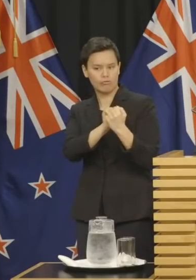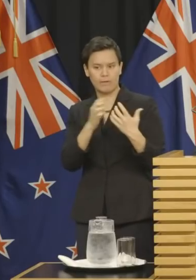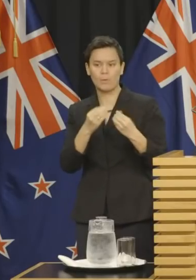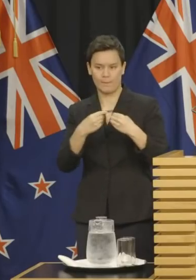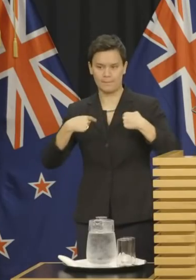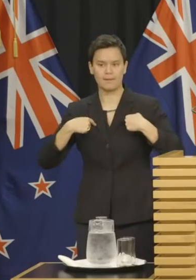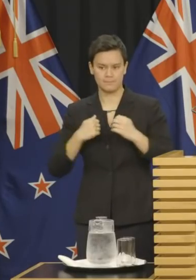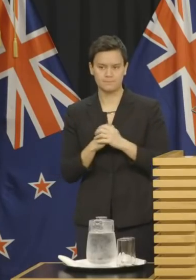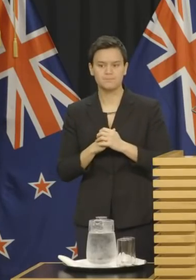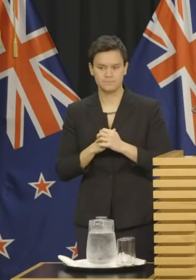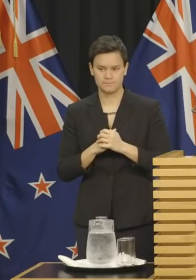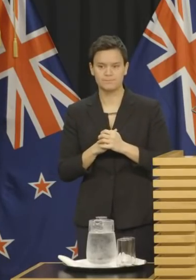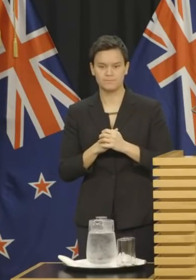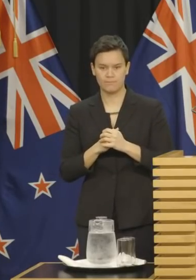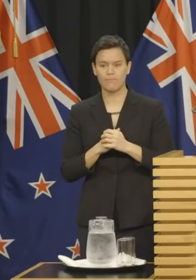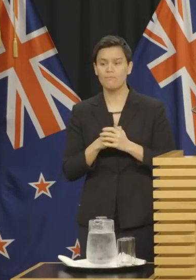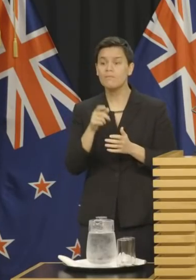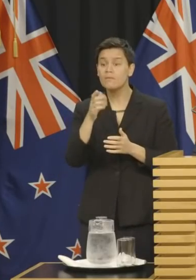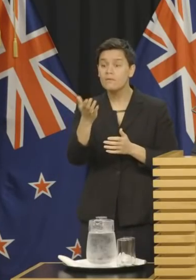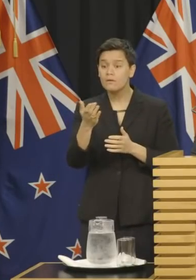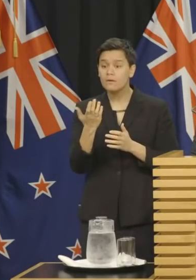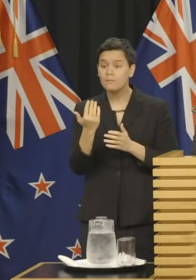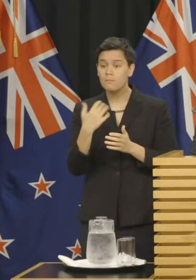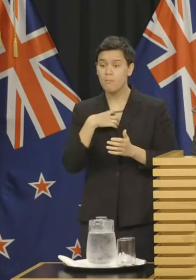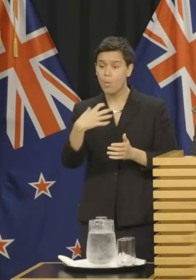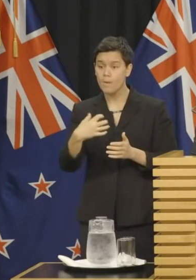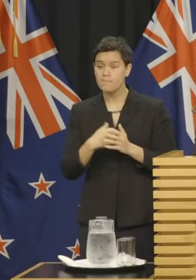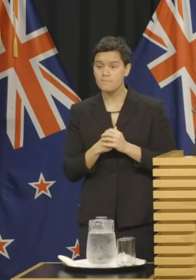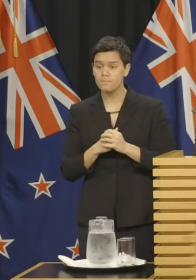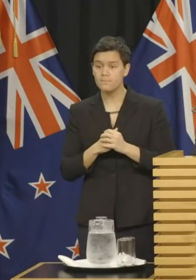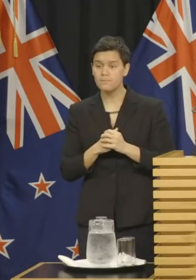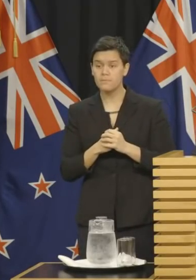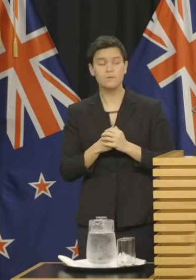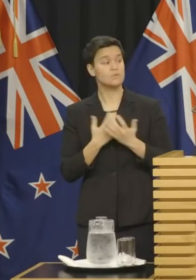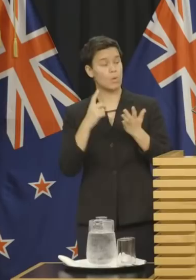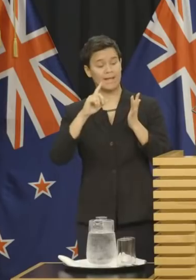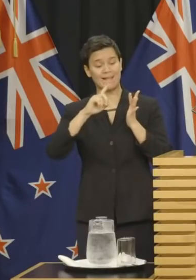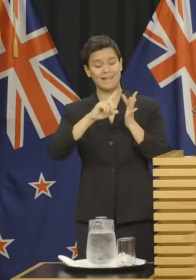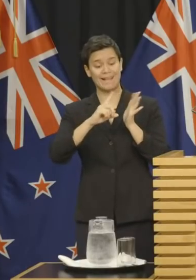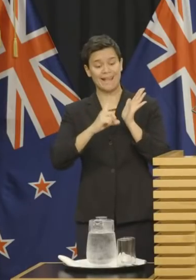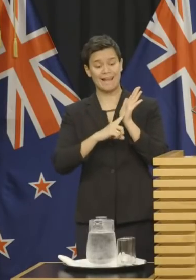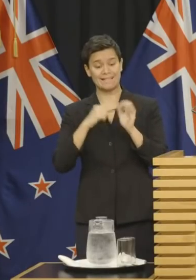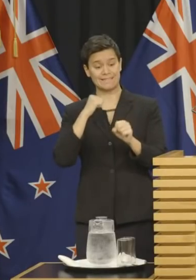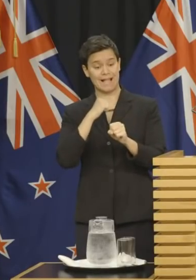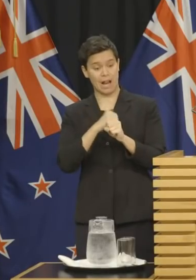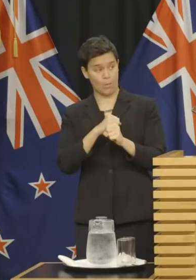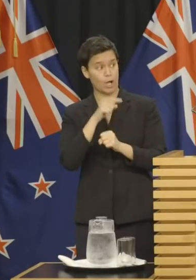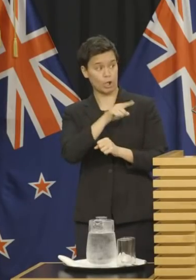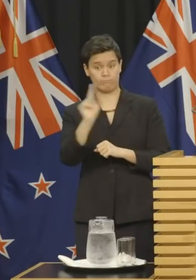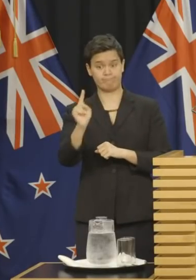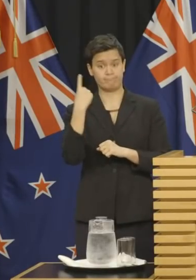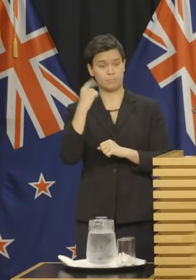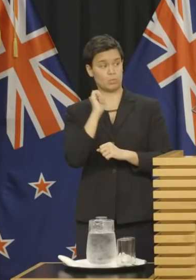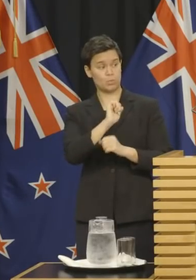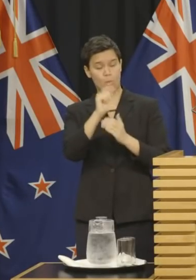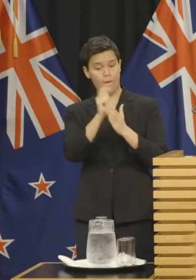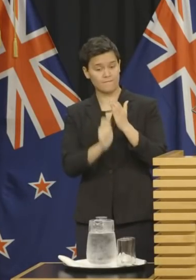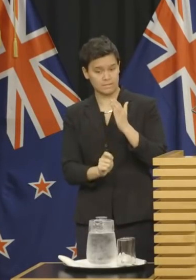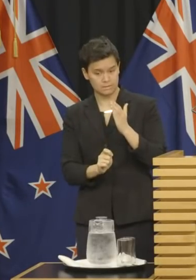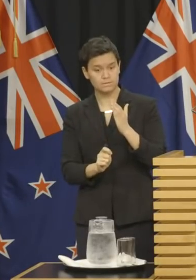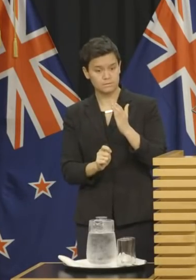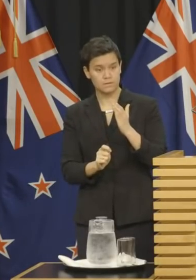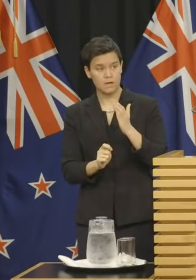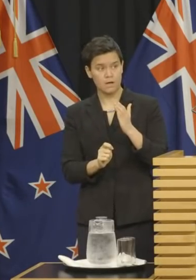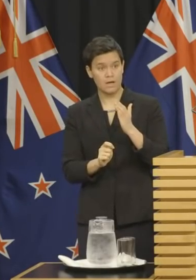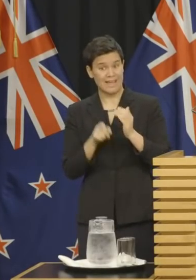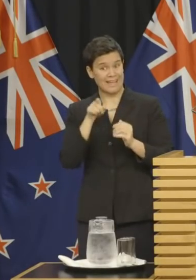Was he being called into your office to tell you, and also does he have to break this